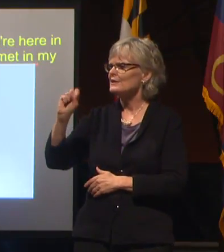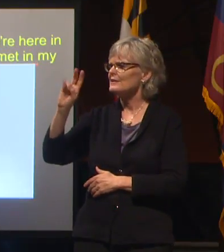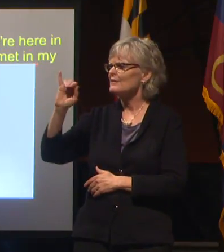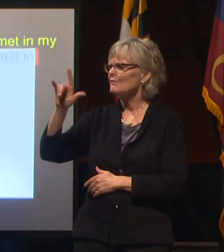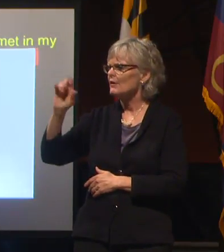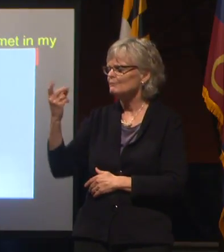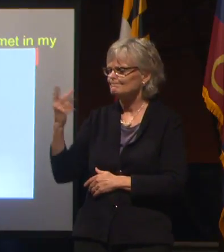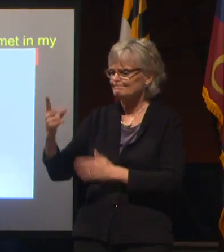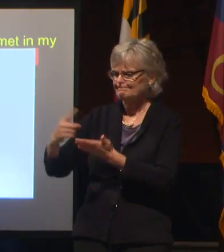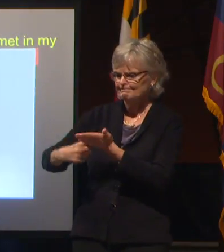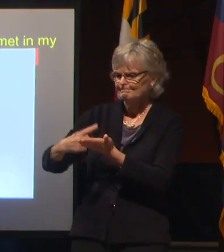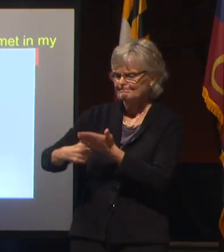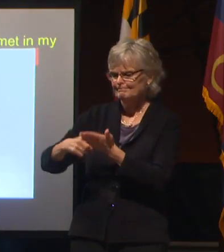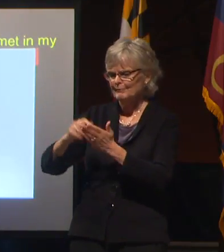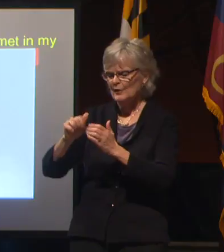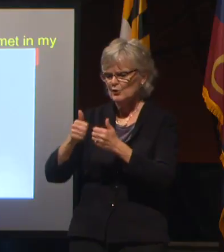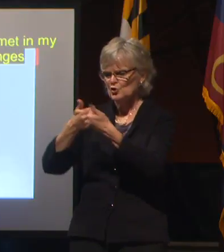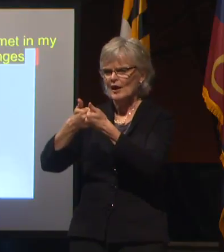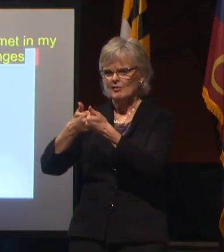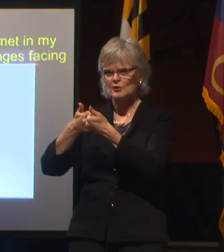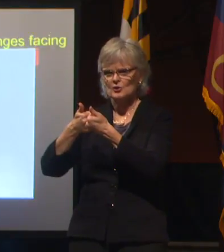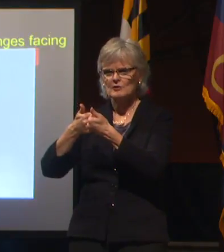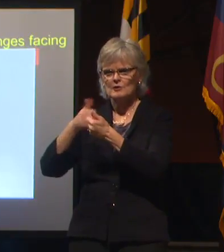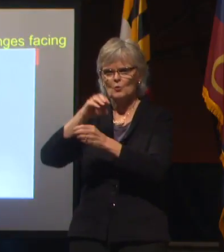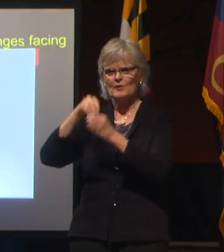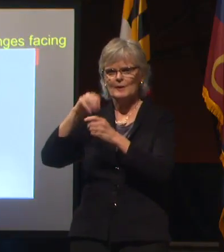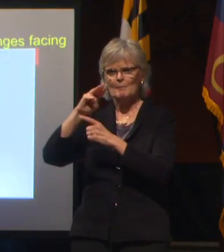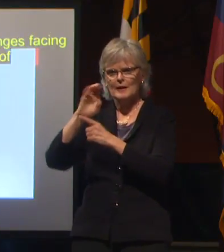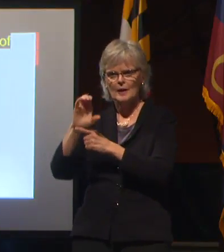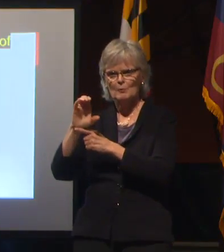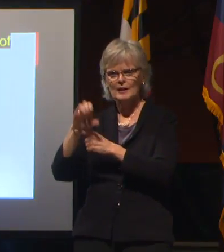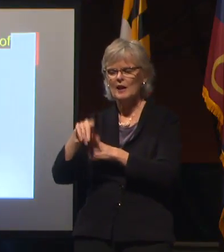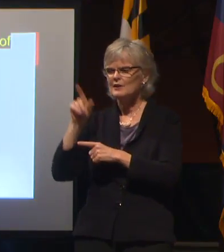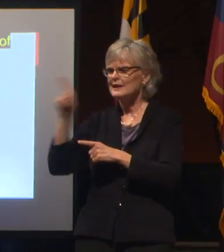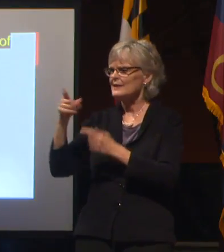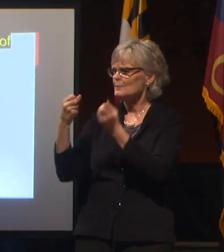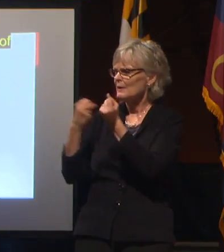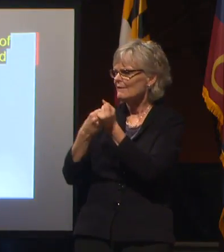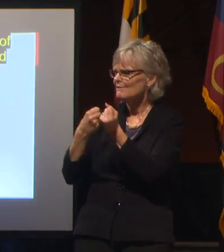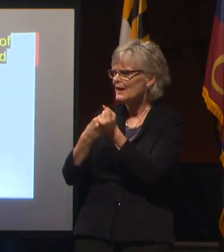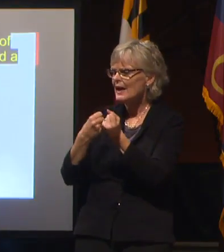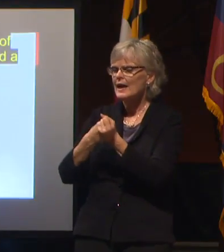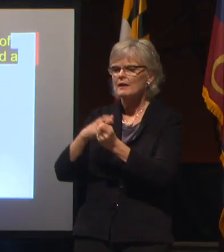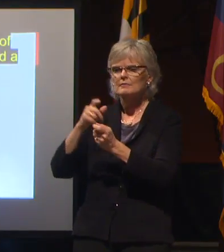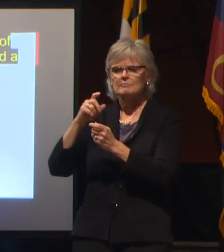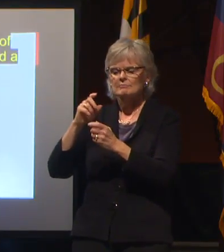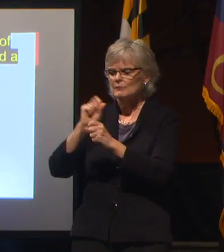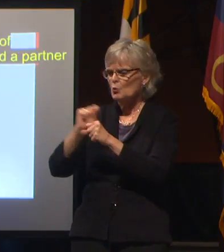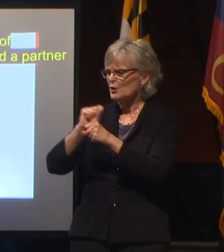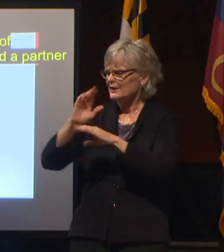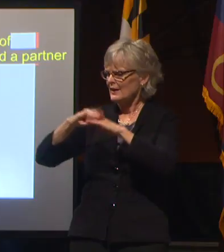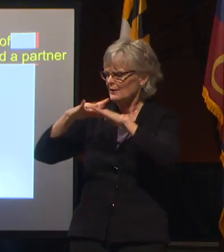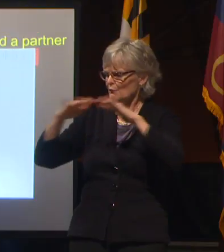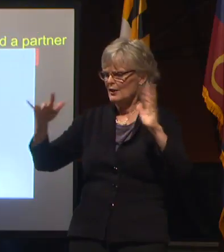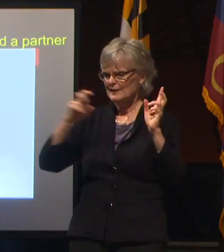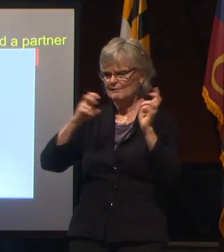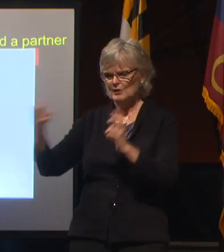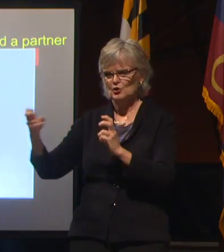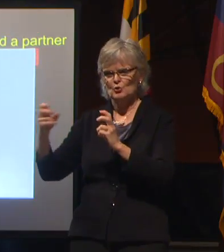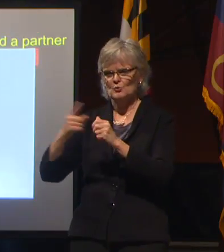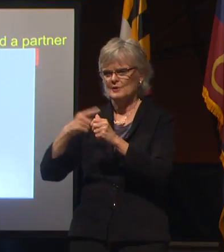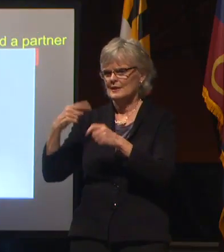challenges facing Montgomery County in the state of Maryland. And he has been a friend and a partner working on a variety of issues from day one. Let